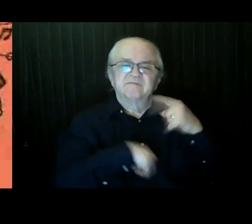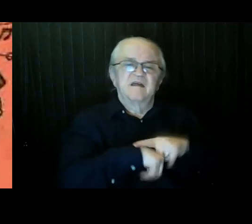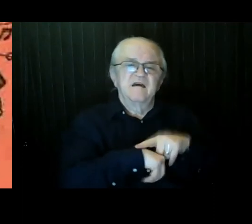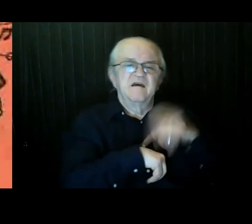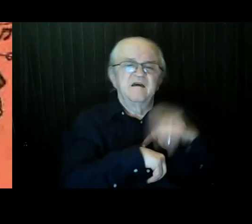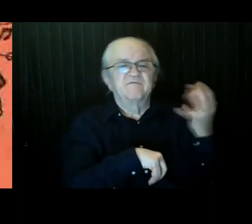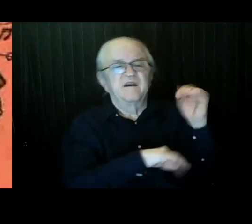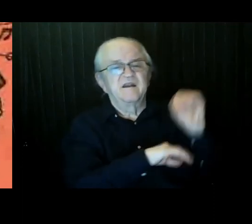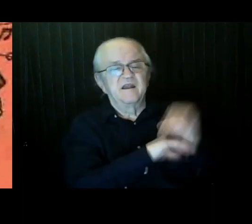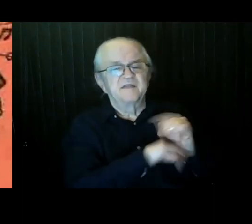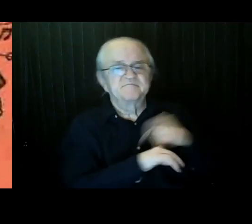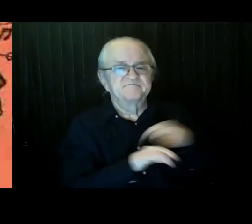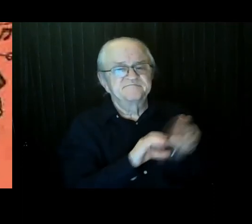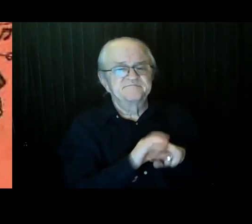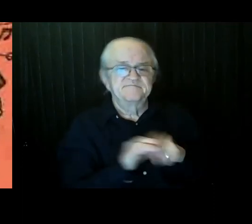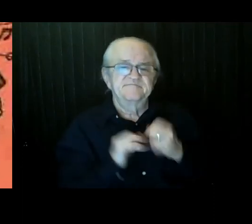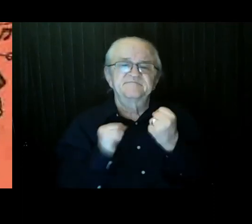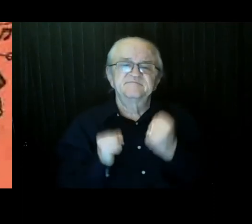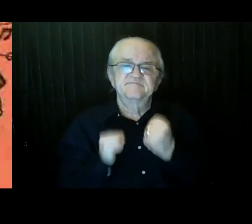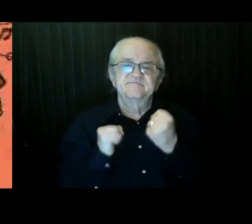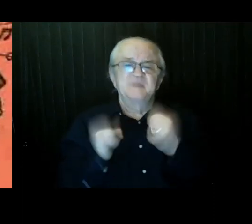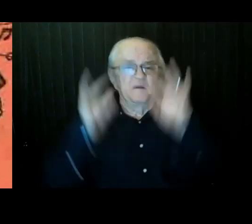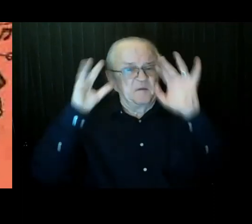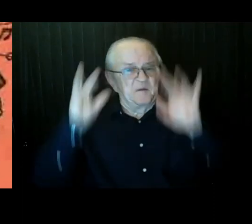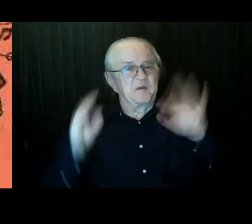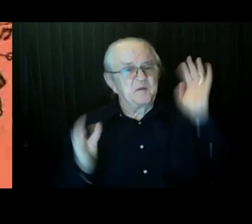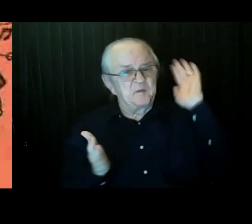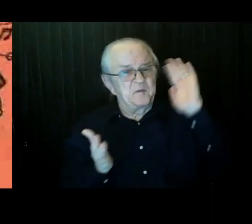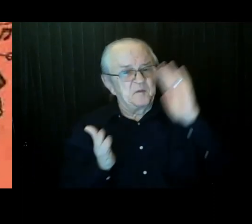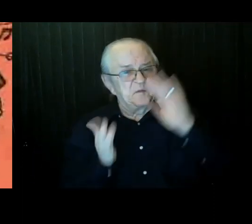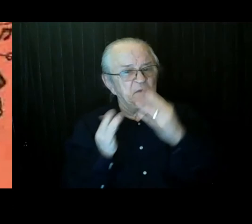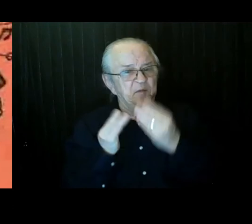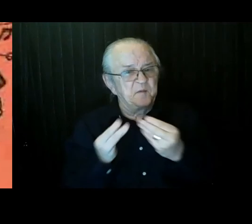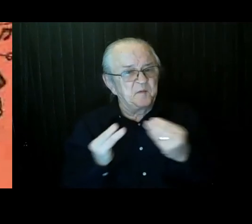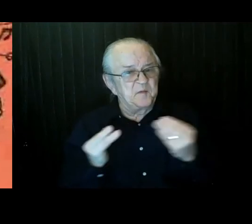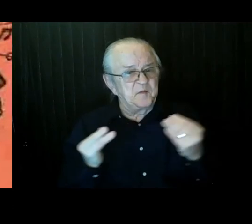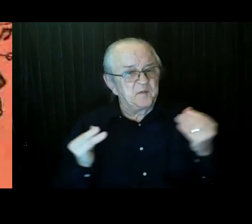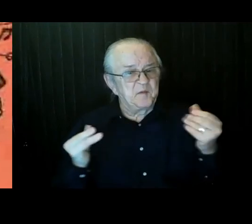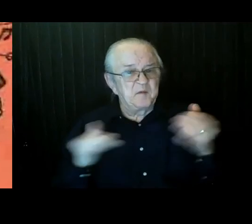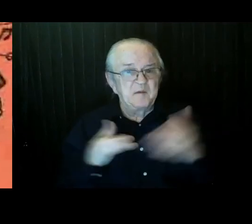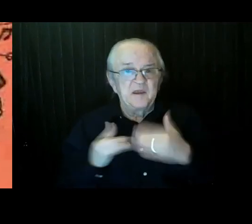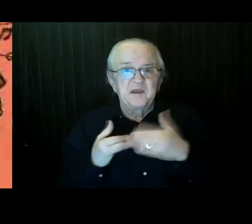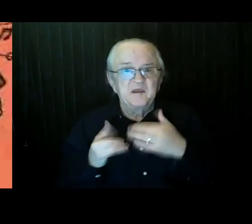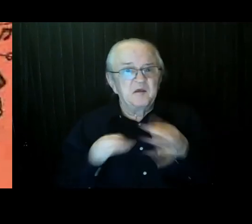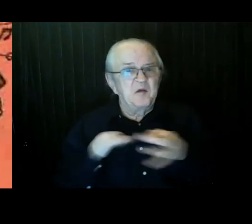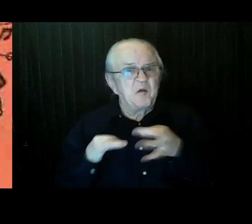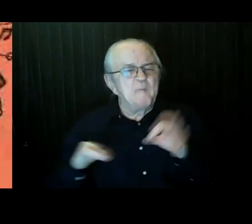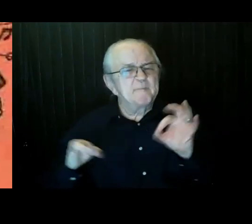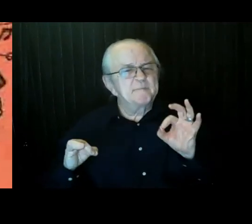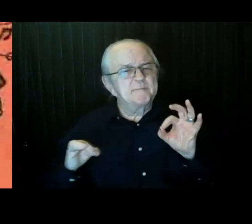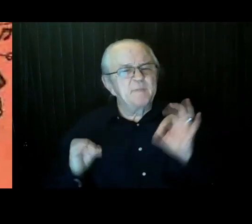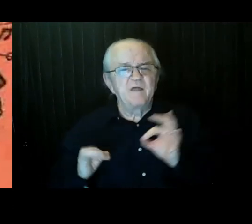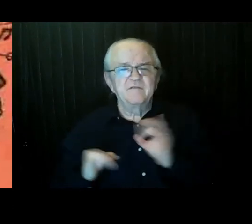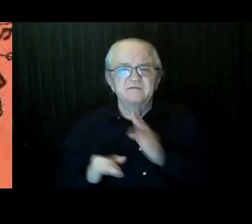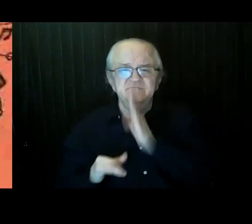I get in the car and I'm heading down. The snow's letting up. Things are feeling pretty easy. And thankfully, the directions were exactly as described. I landed